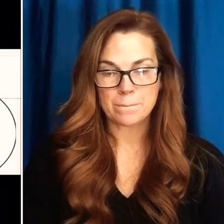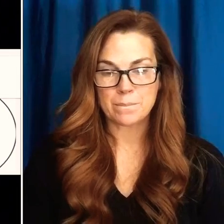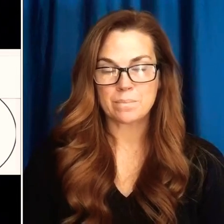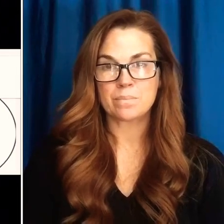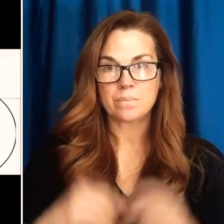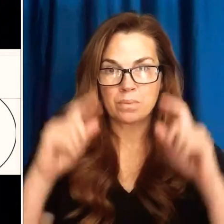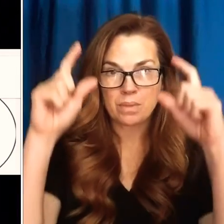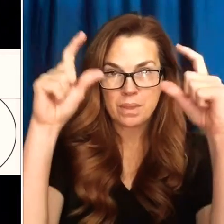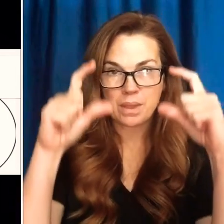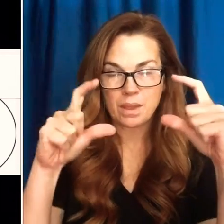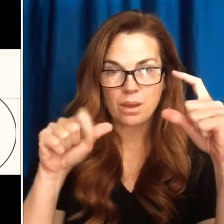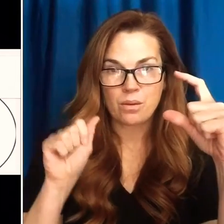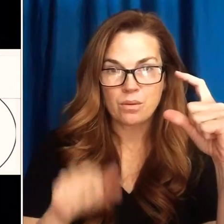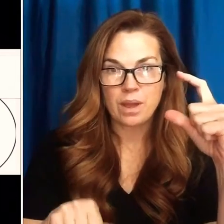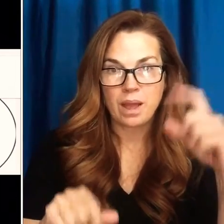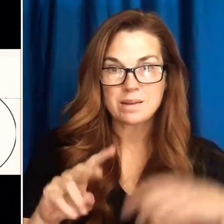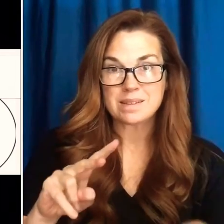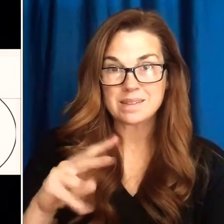board